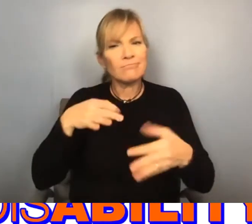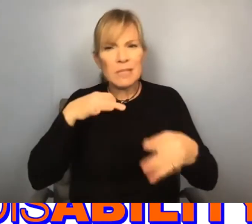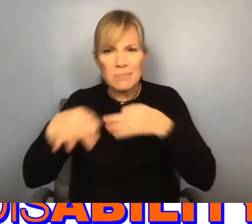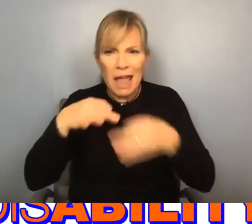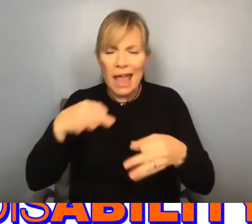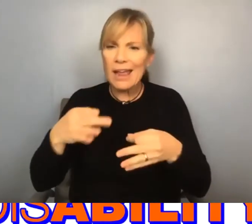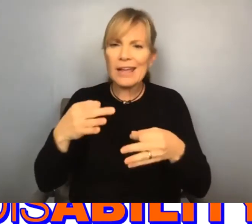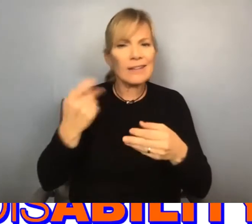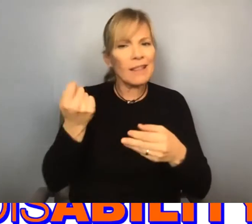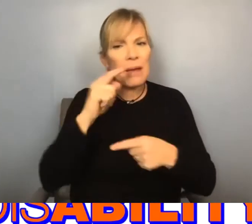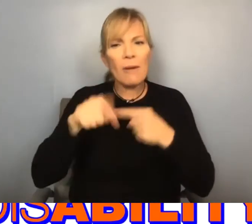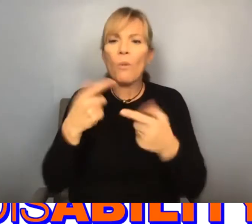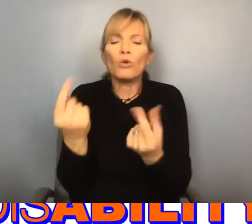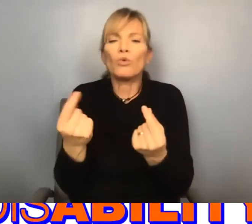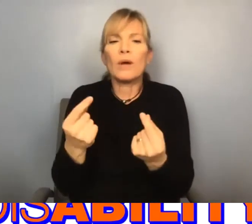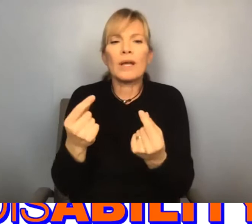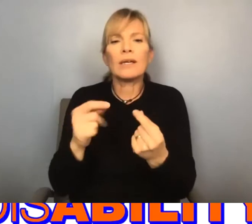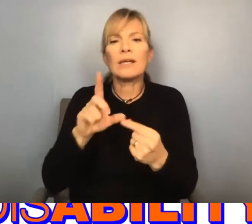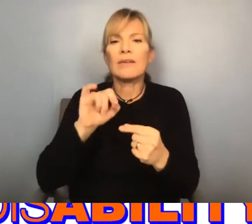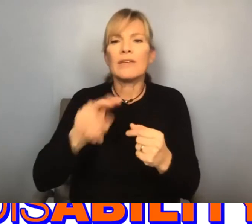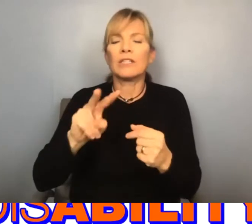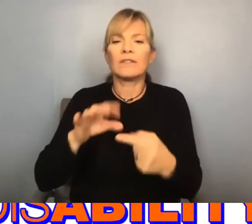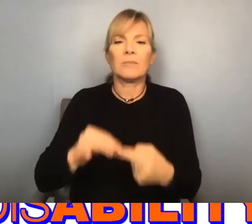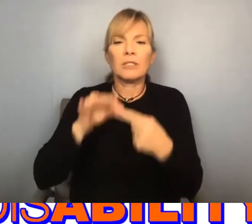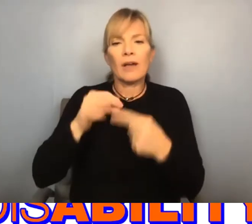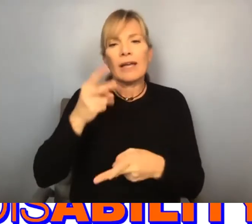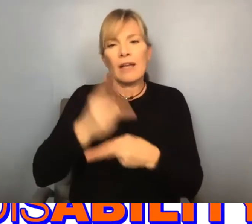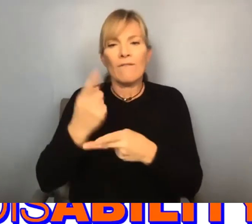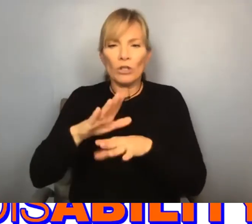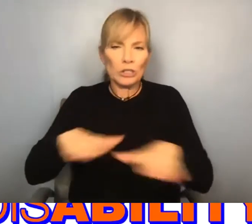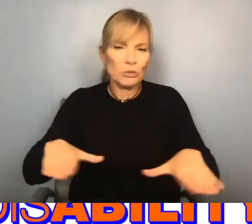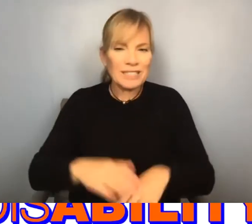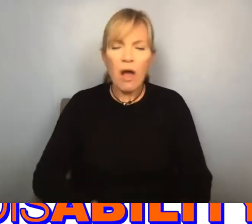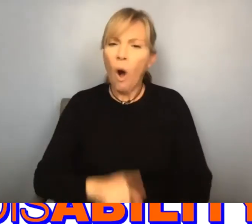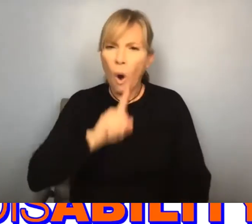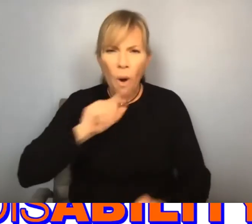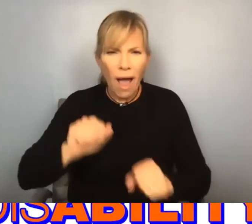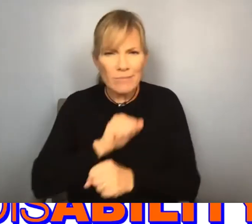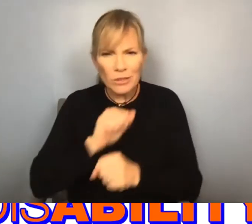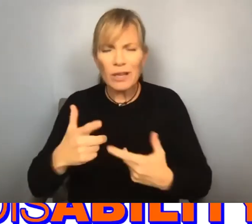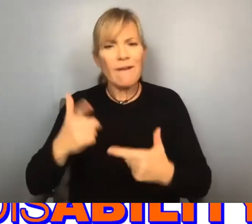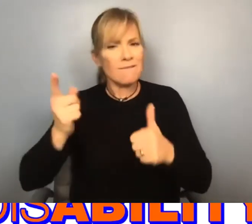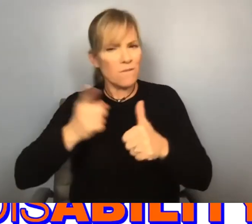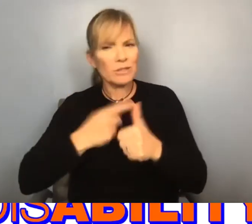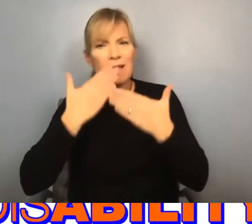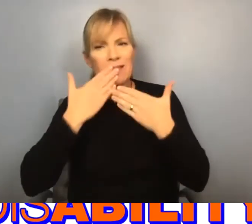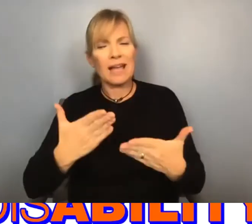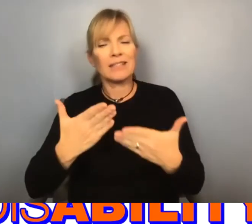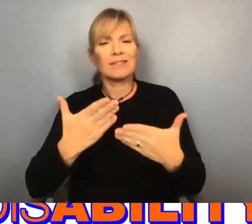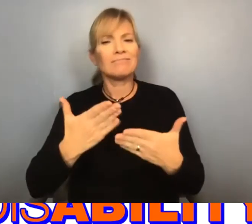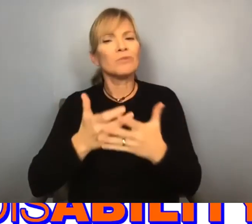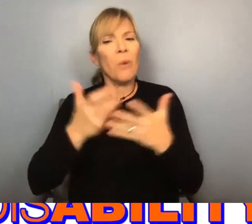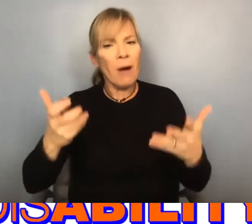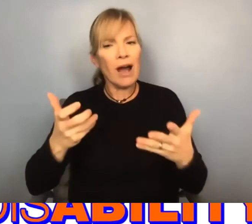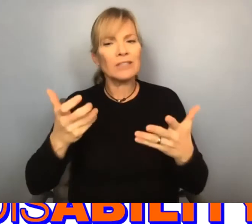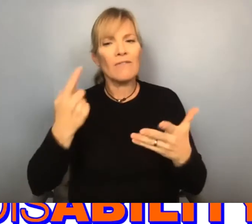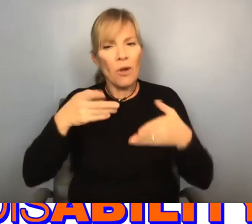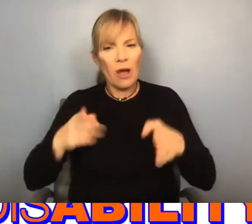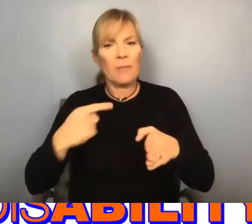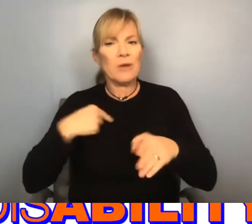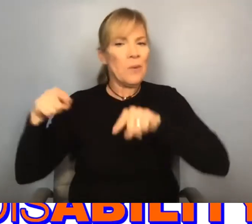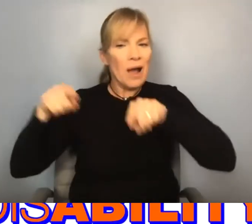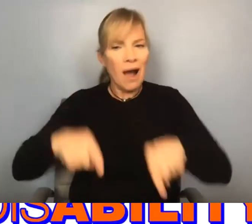bit about what you do at Division of Specialized Care for Children? Absolutely. First of all, thank you so much for allowing me to